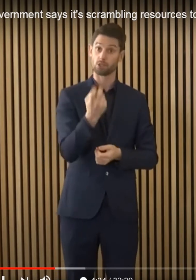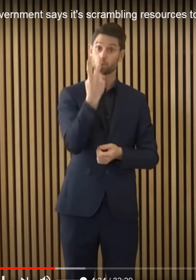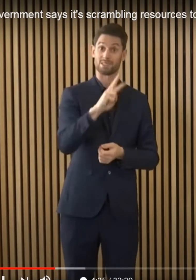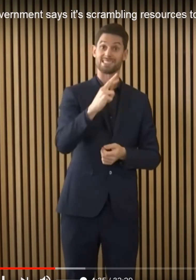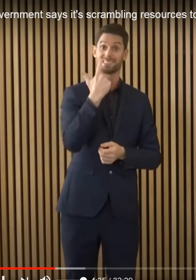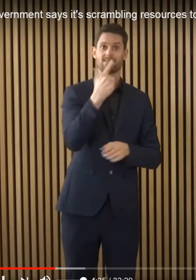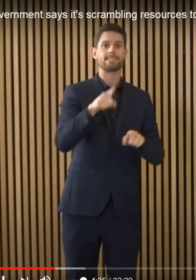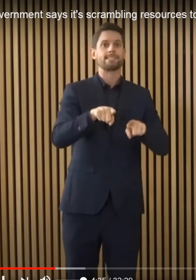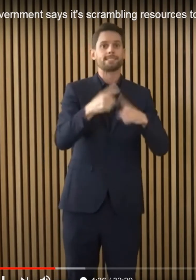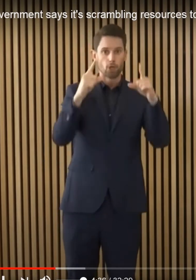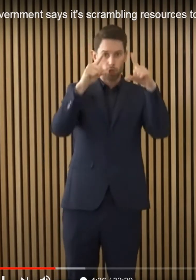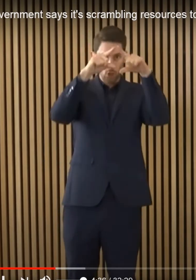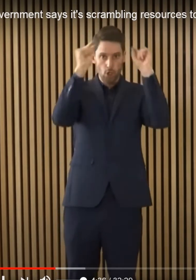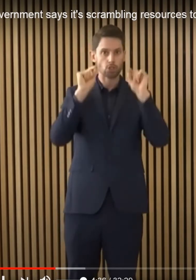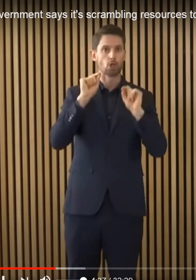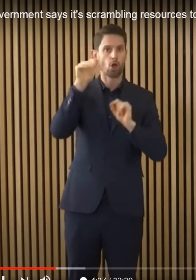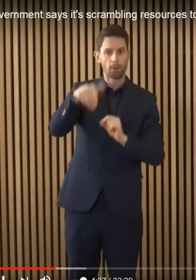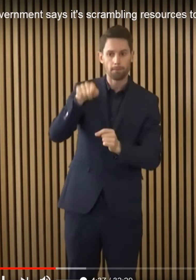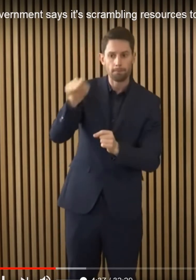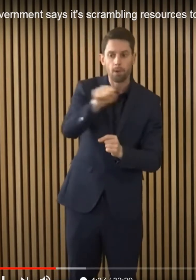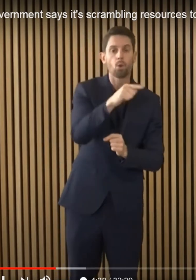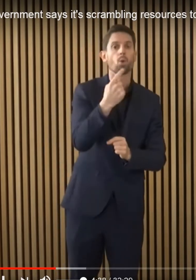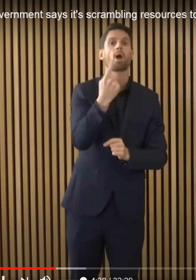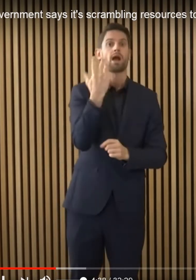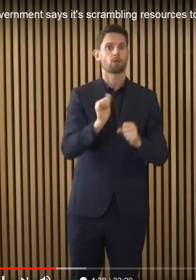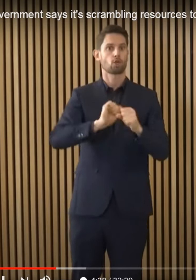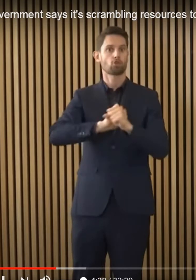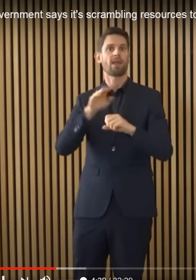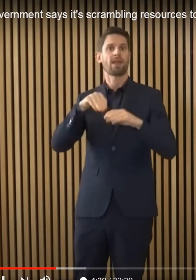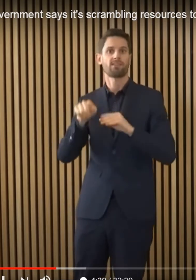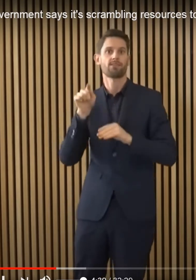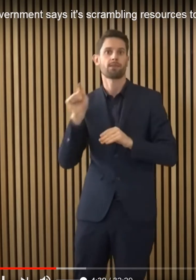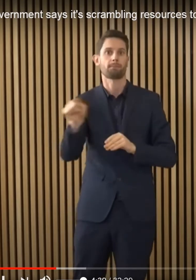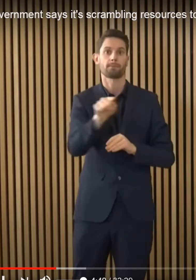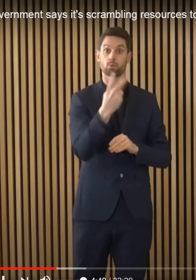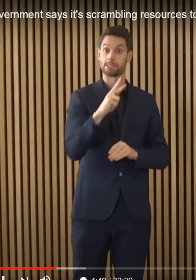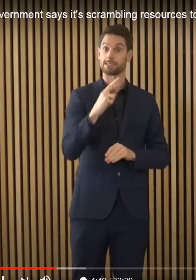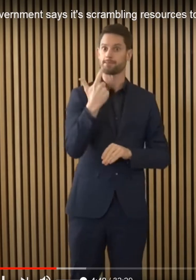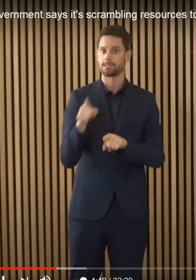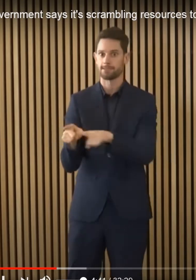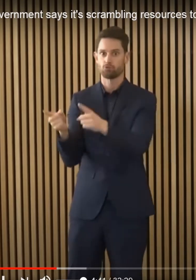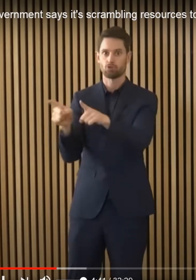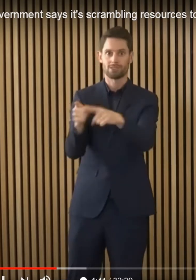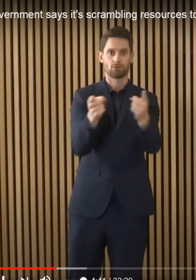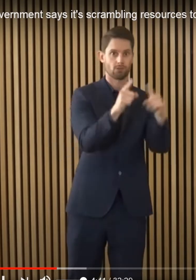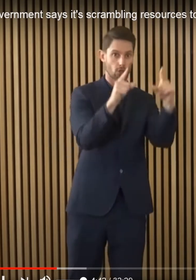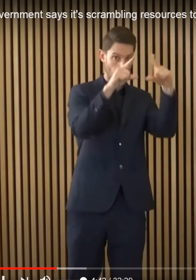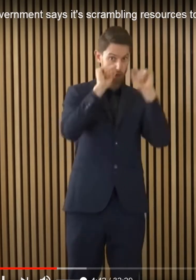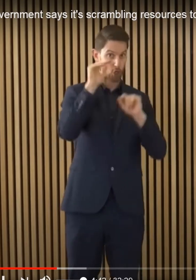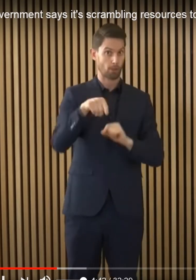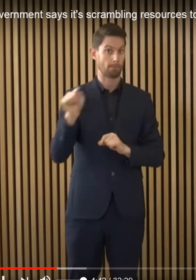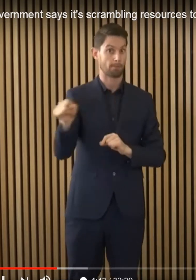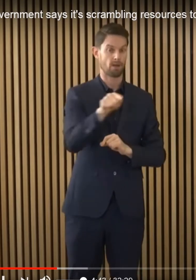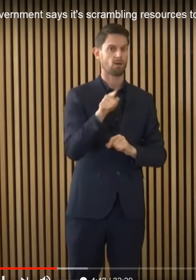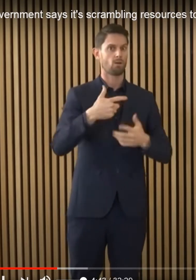facilities who have positive residents. Those are our facilities where, of course, we have the highest concern, and this is the work